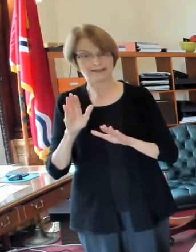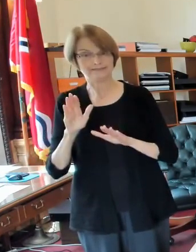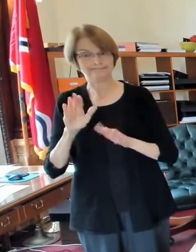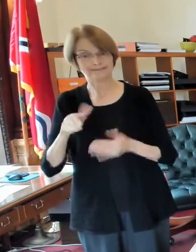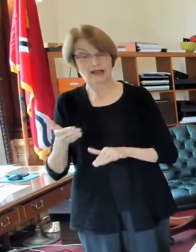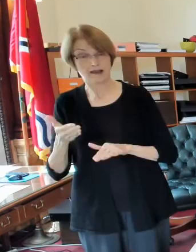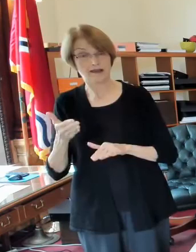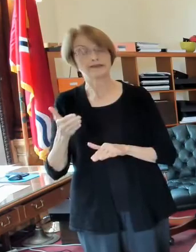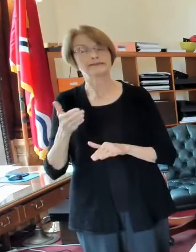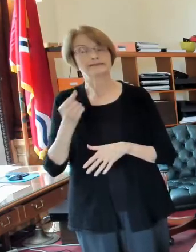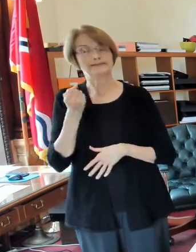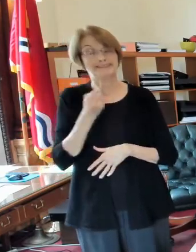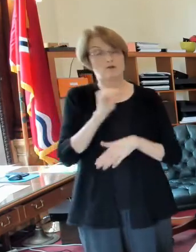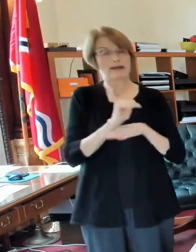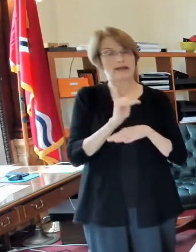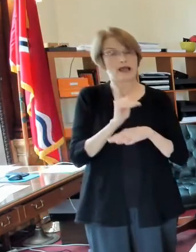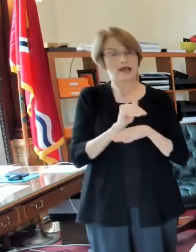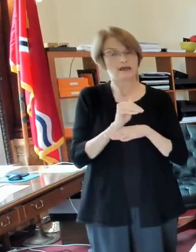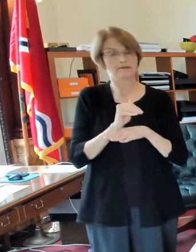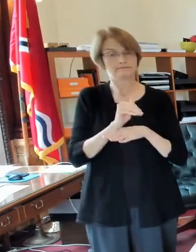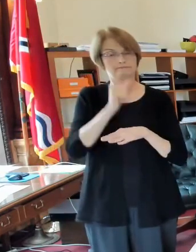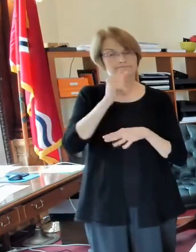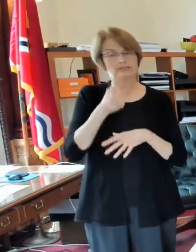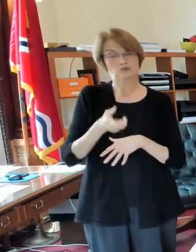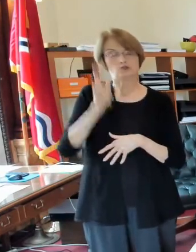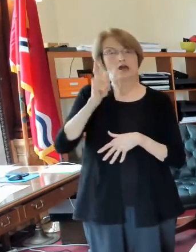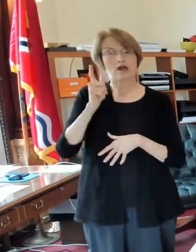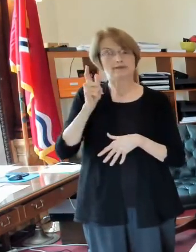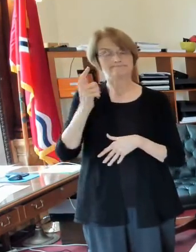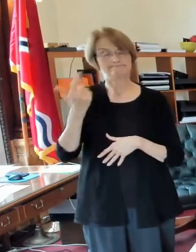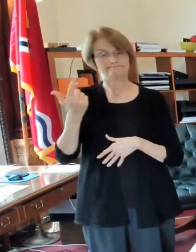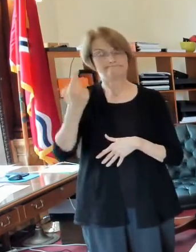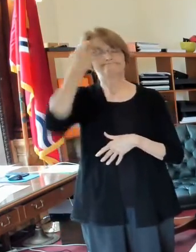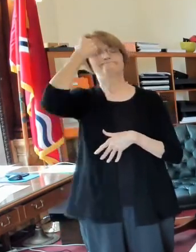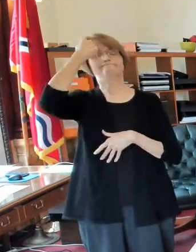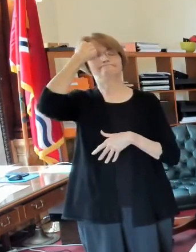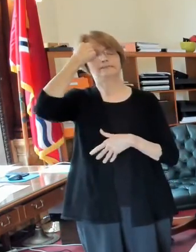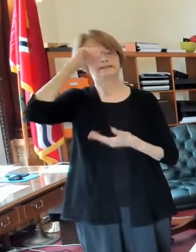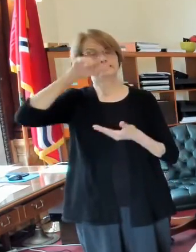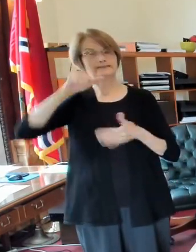night. Just a terribly, terribly sad situation.